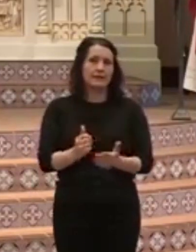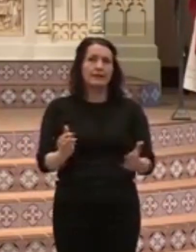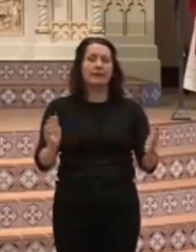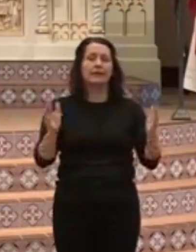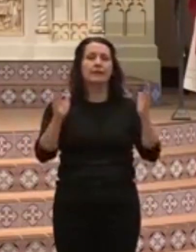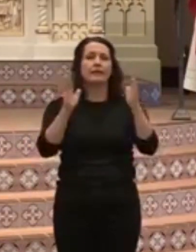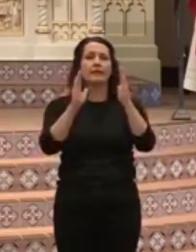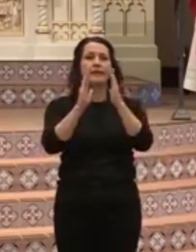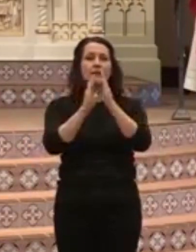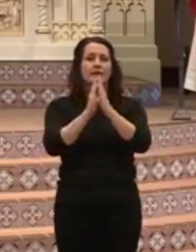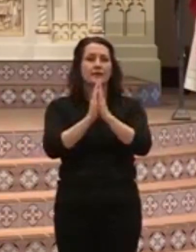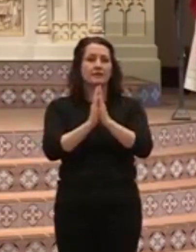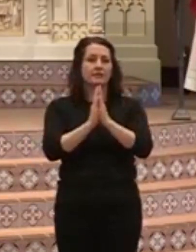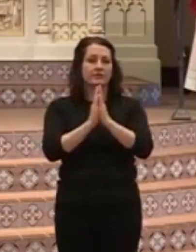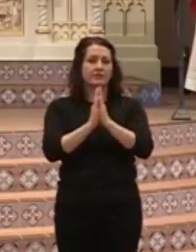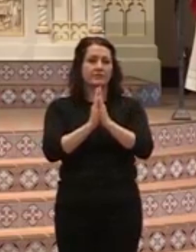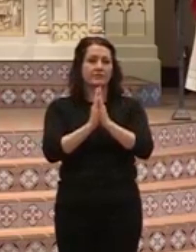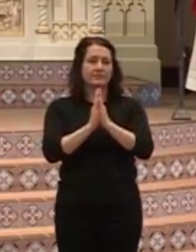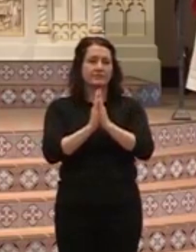Amen.